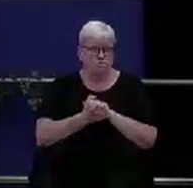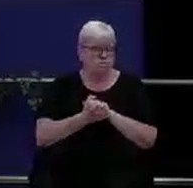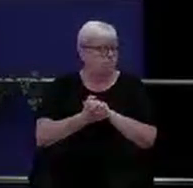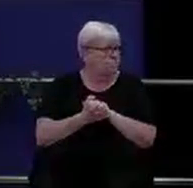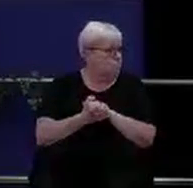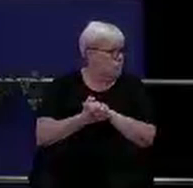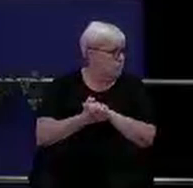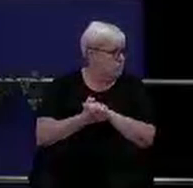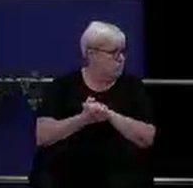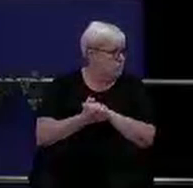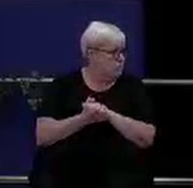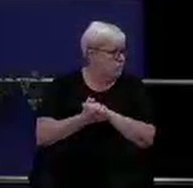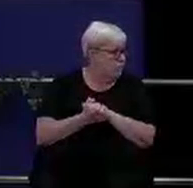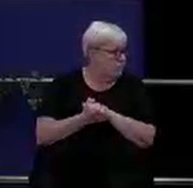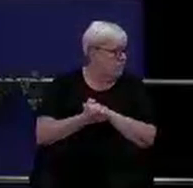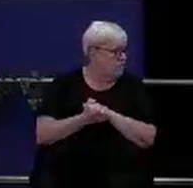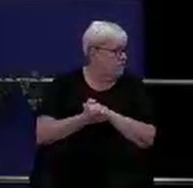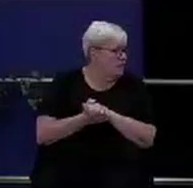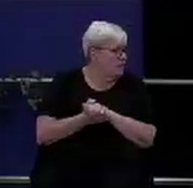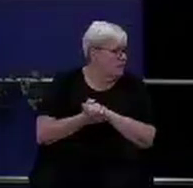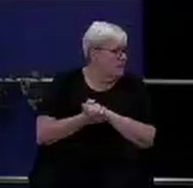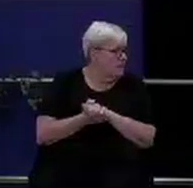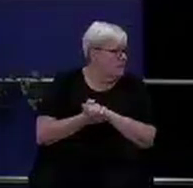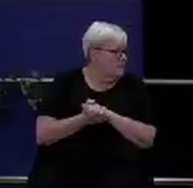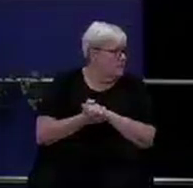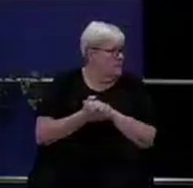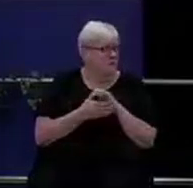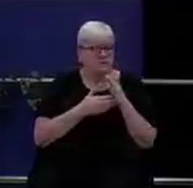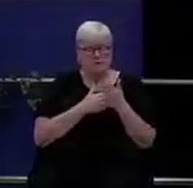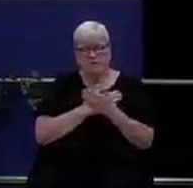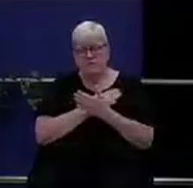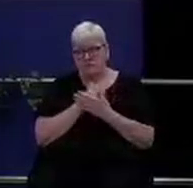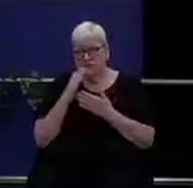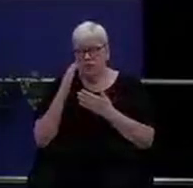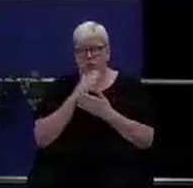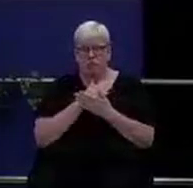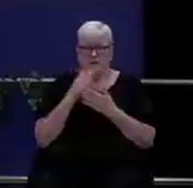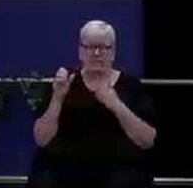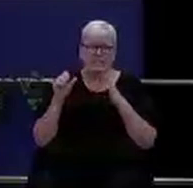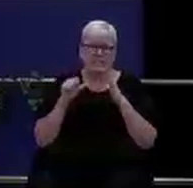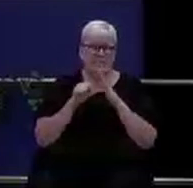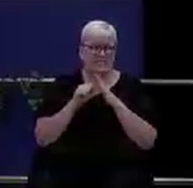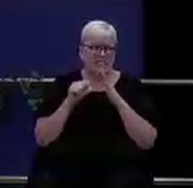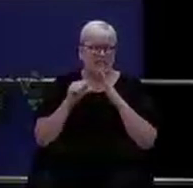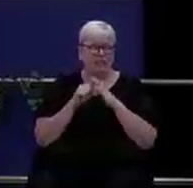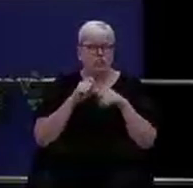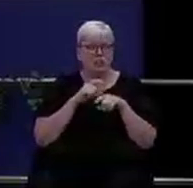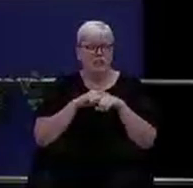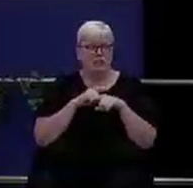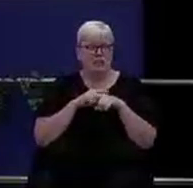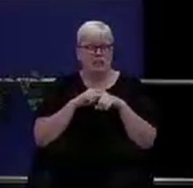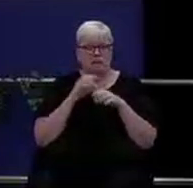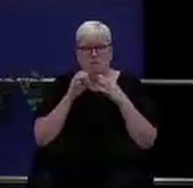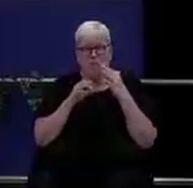Well, I mean, it's obviously a very difficult moment from many points of view in politics,